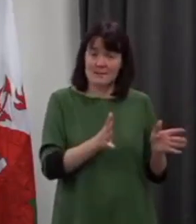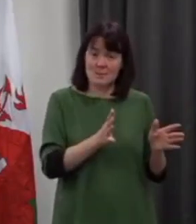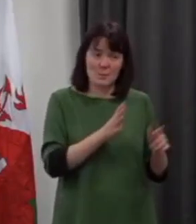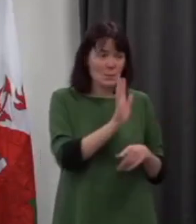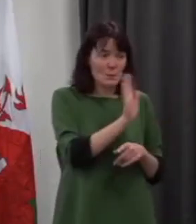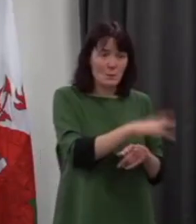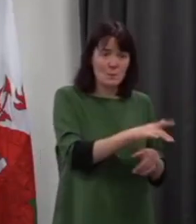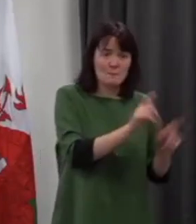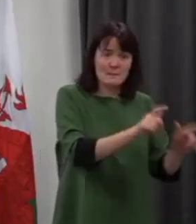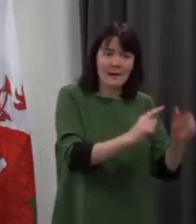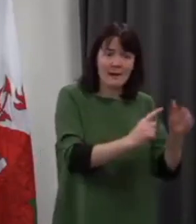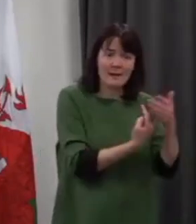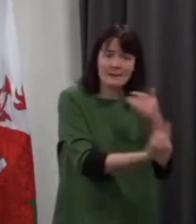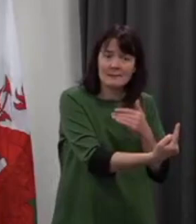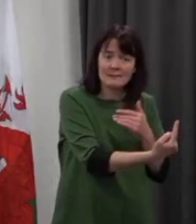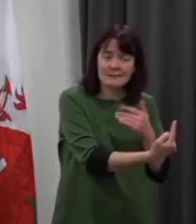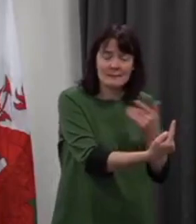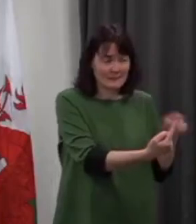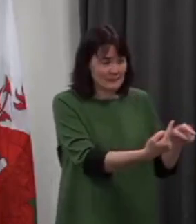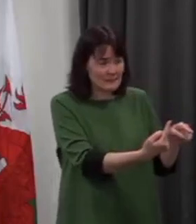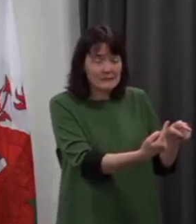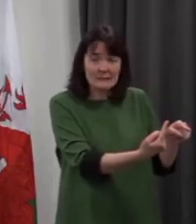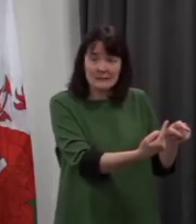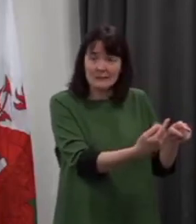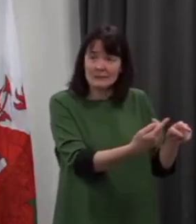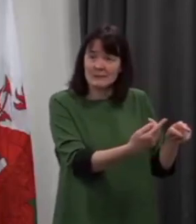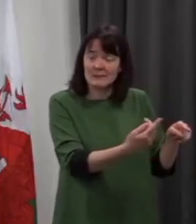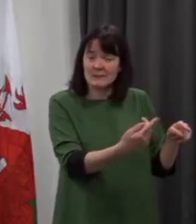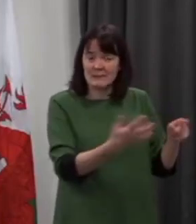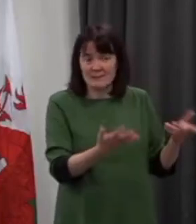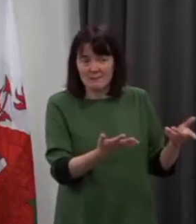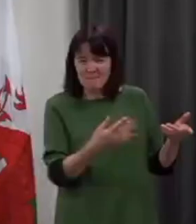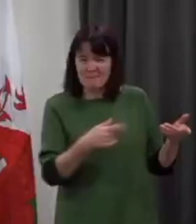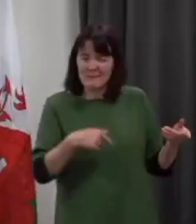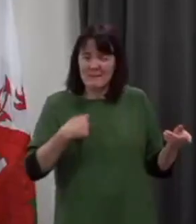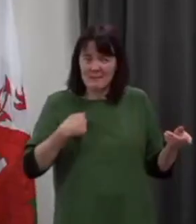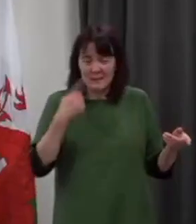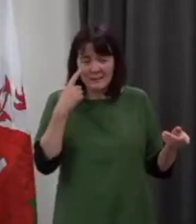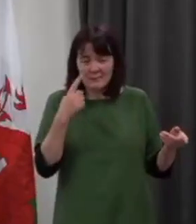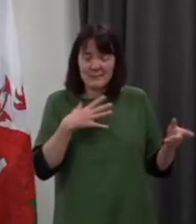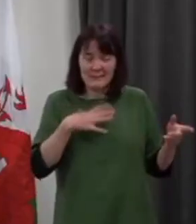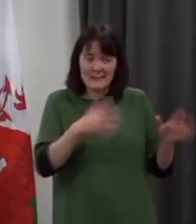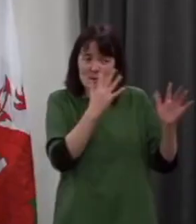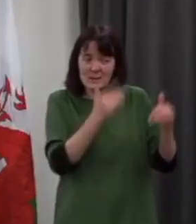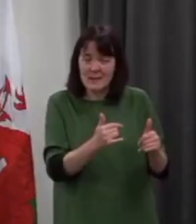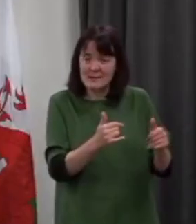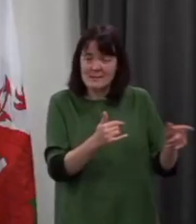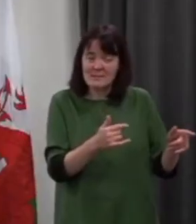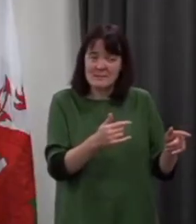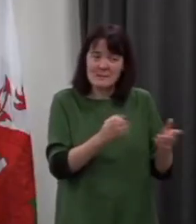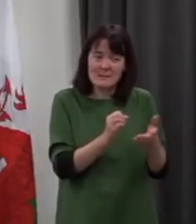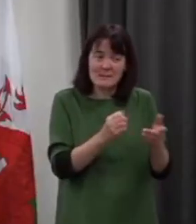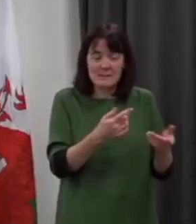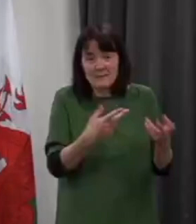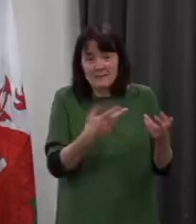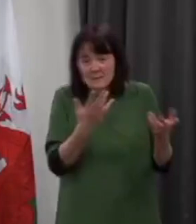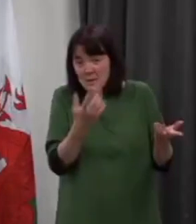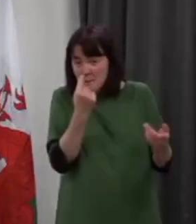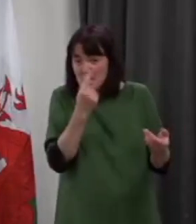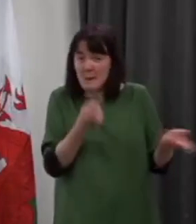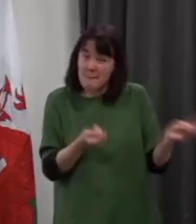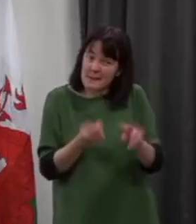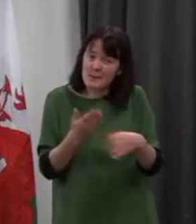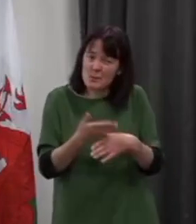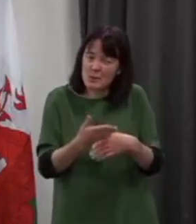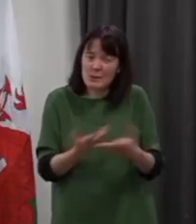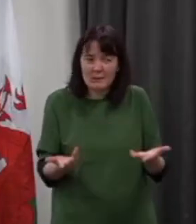and we weren't in a said that person needed a test. So there's got to be some sense about how we undertake the way that we deploy our resources,